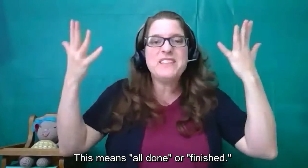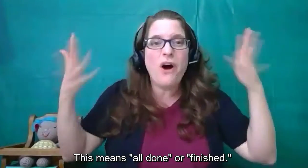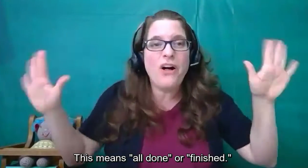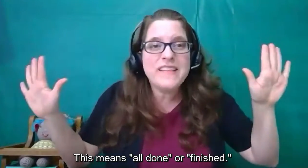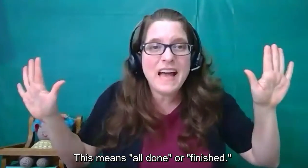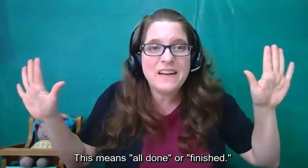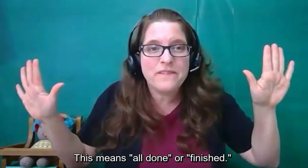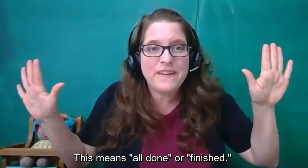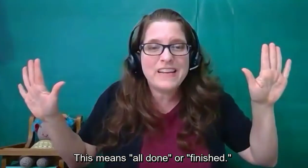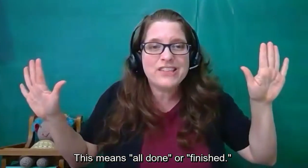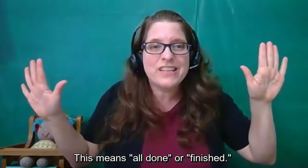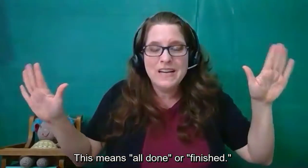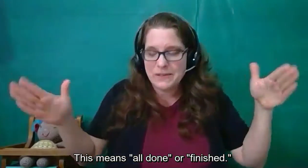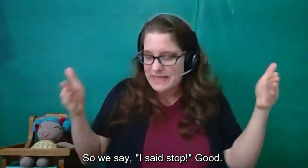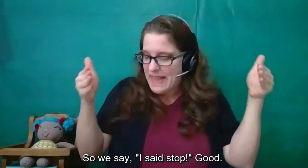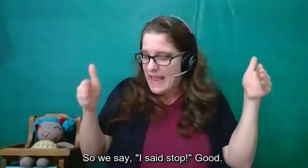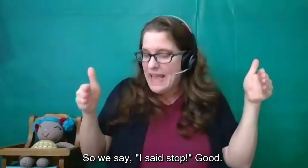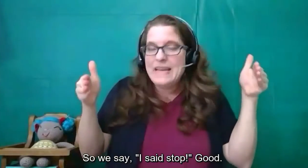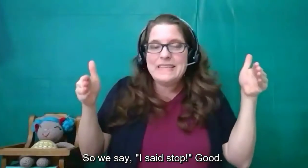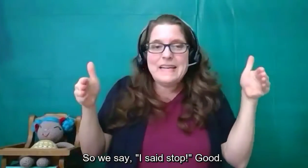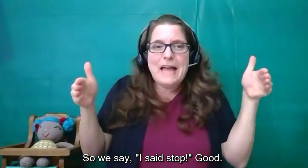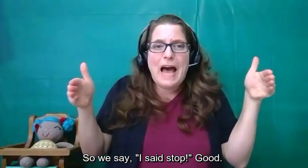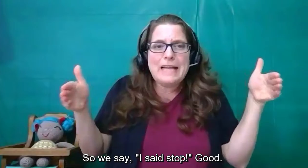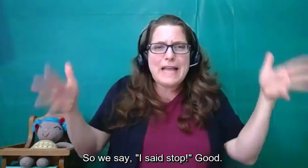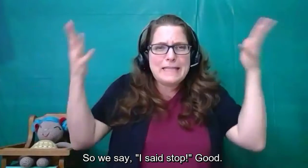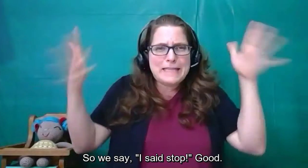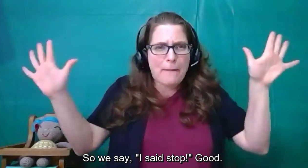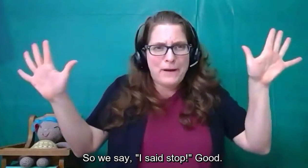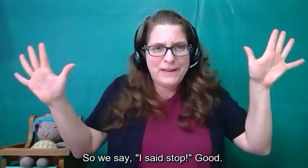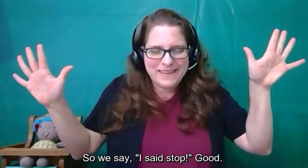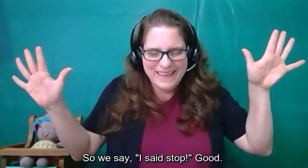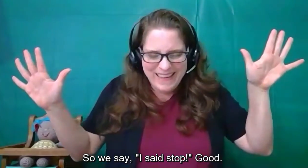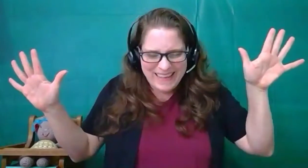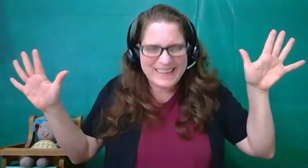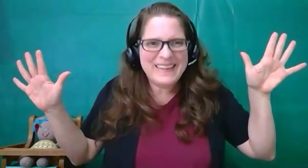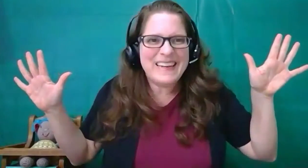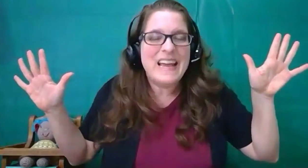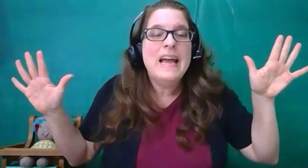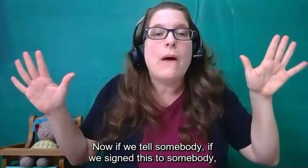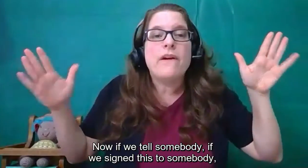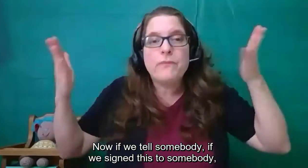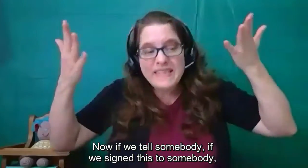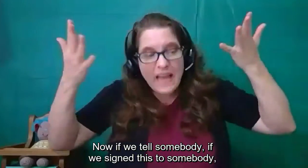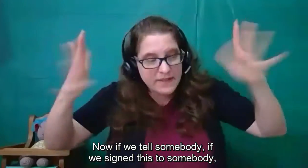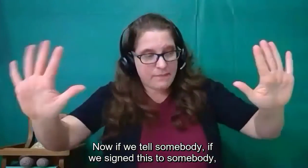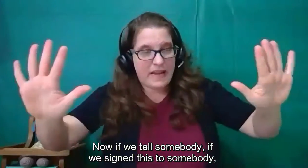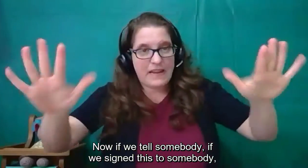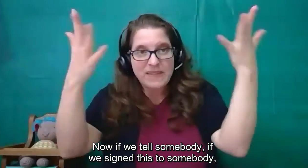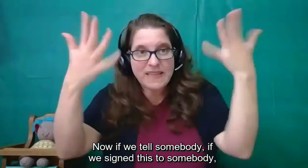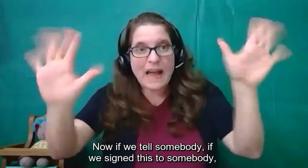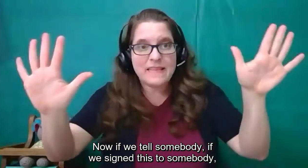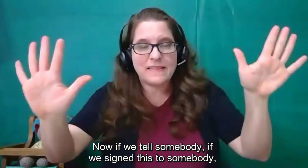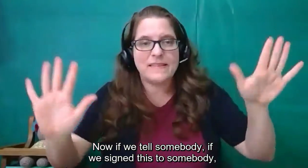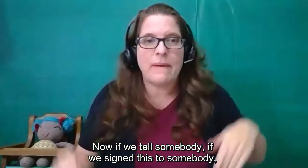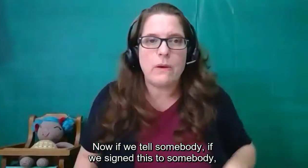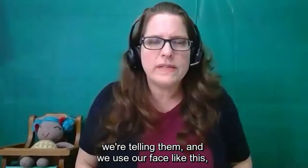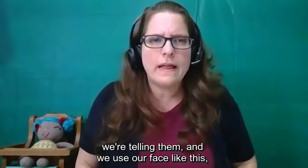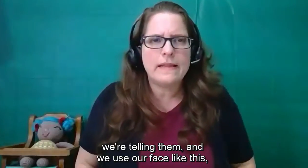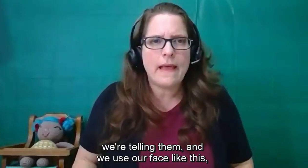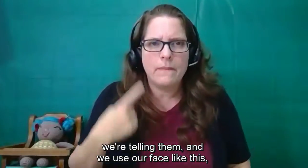all done or finished. So we say, no, I said stop. Good. Now, if we tell somebody, if we sign this to somebody, we're telling them, and